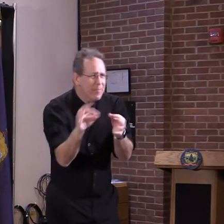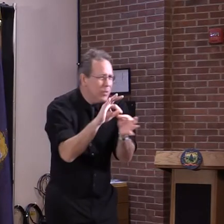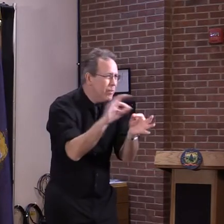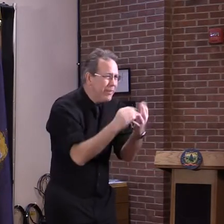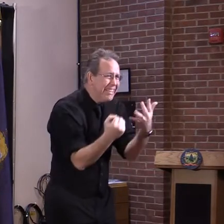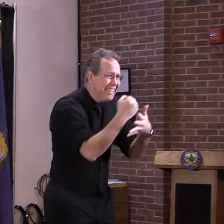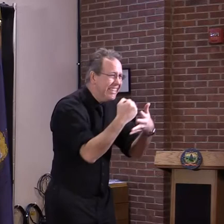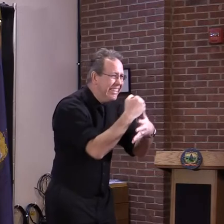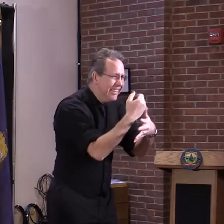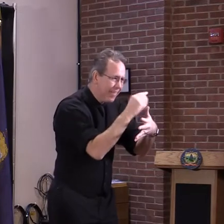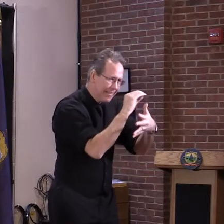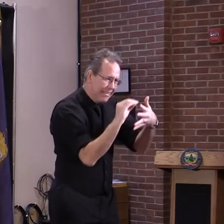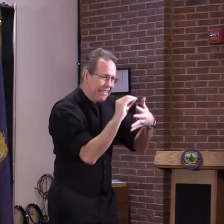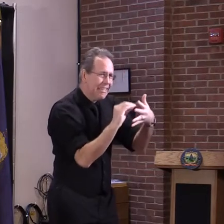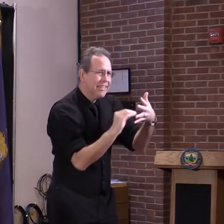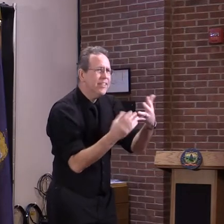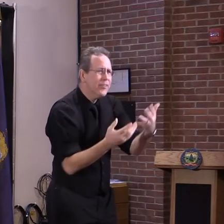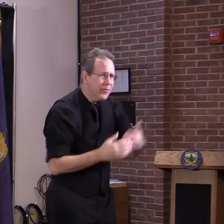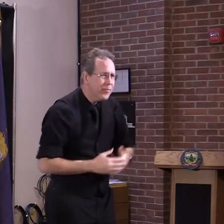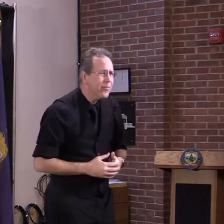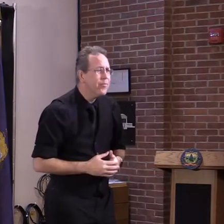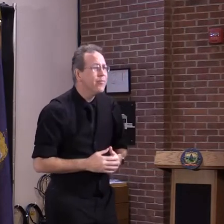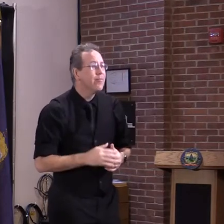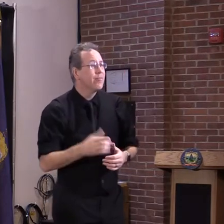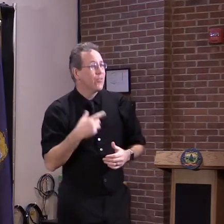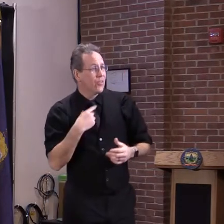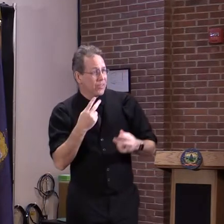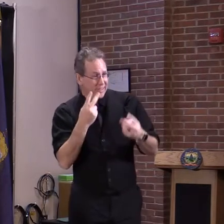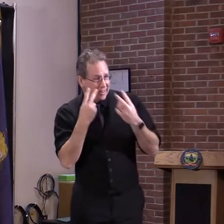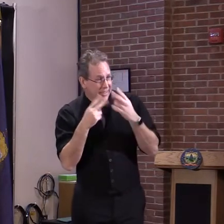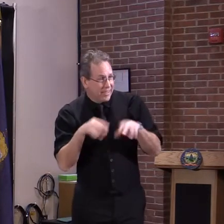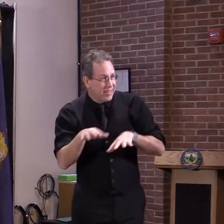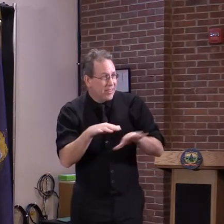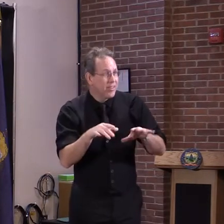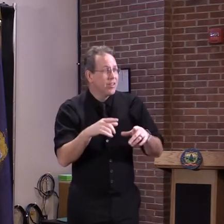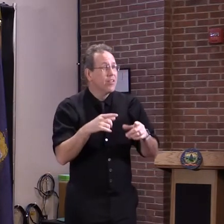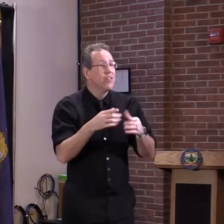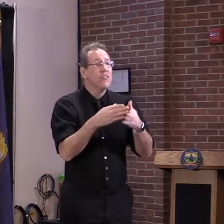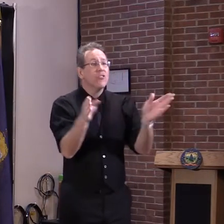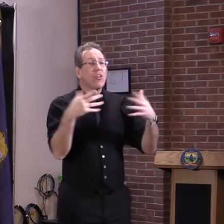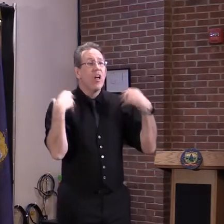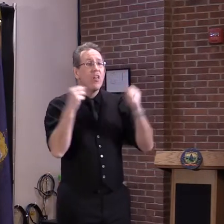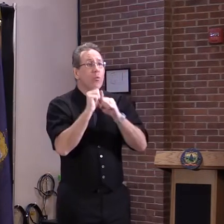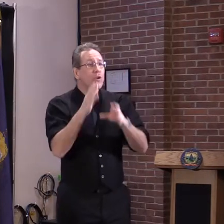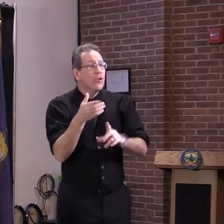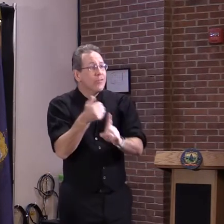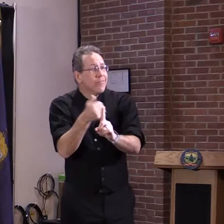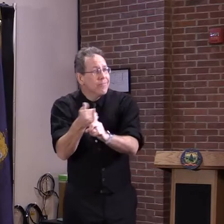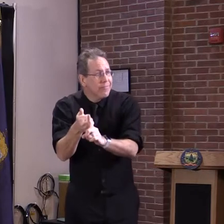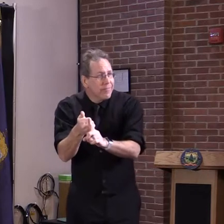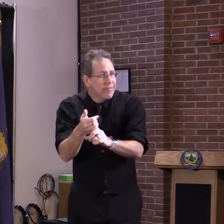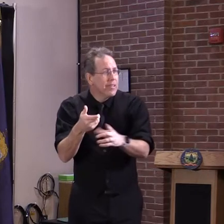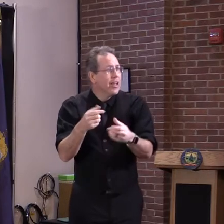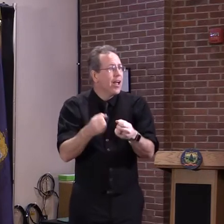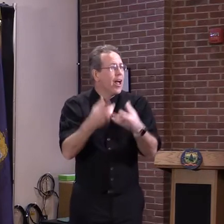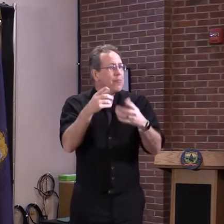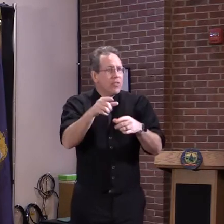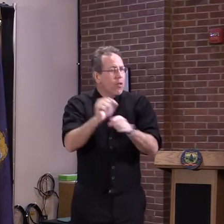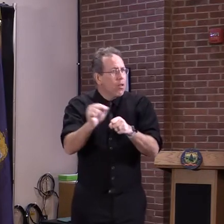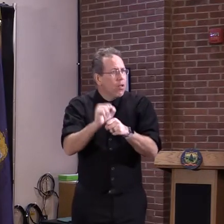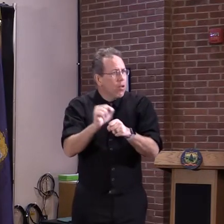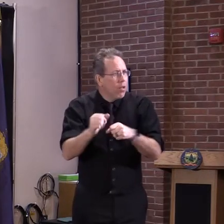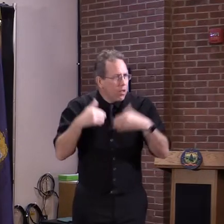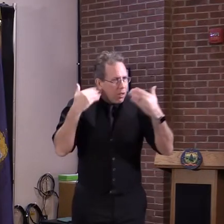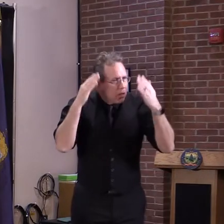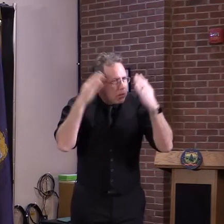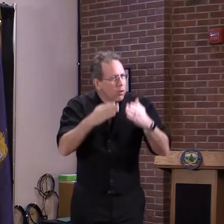even when we look at our public health workforce, the percentage time that the workforce is spending